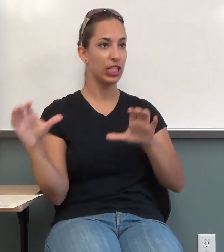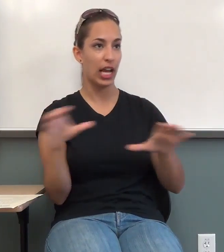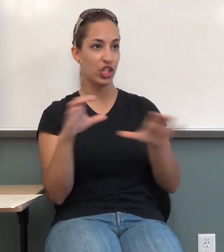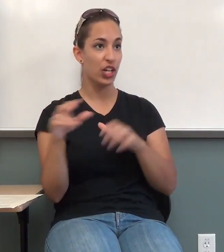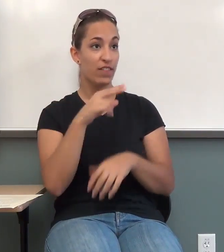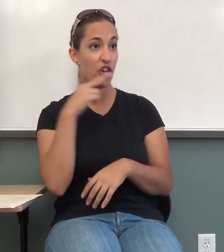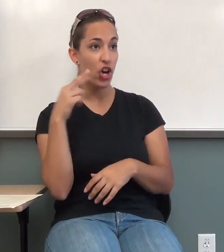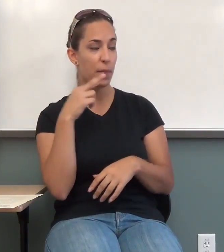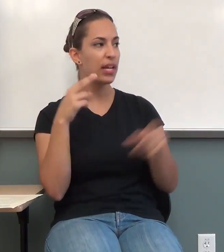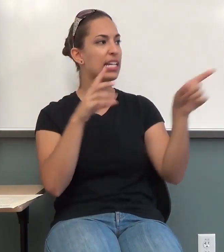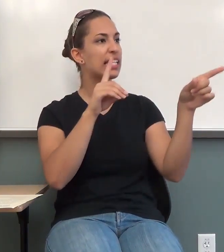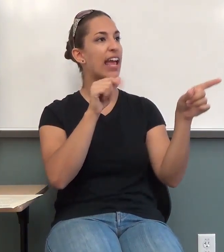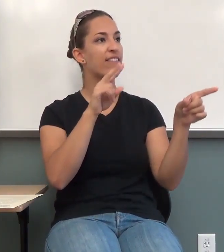action verb you can think of?